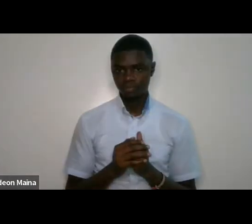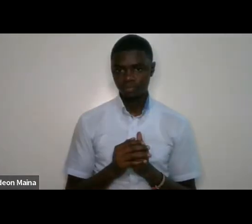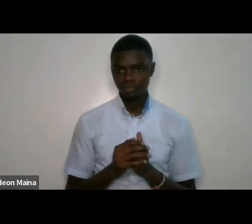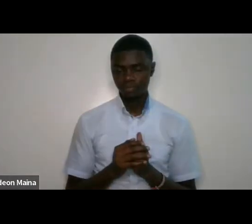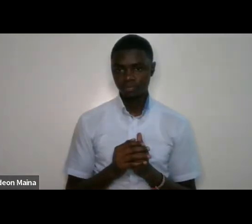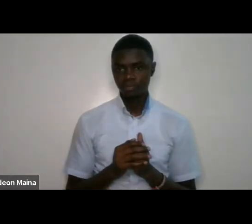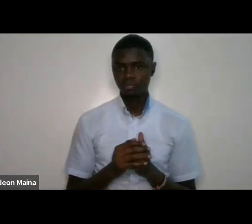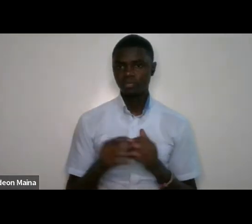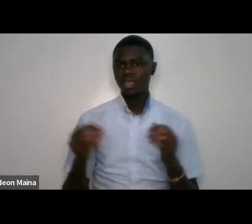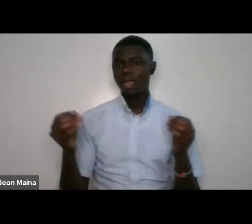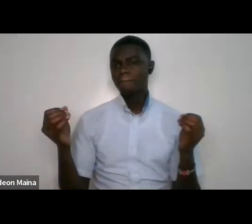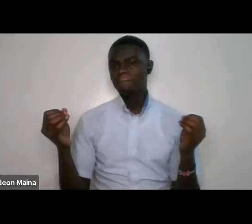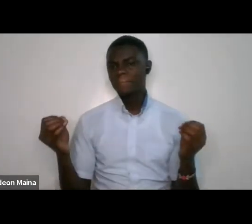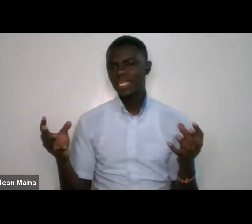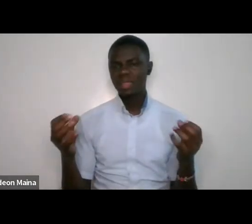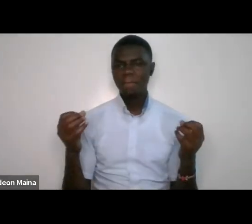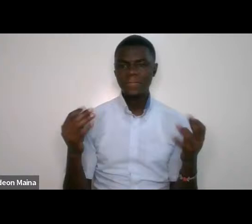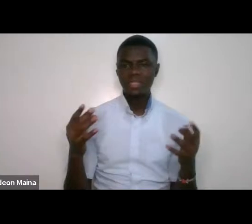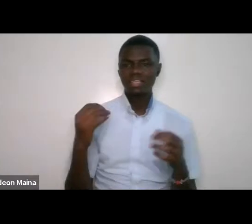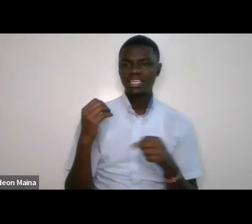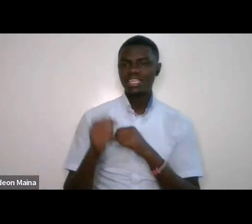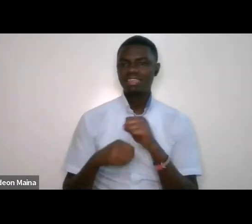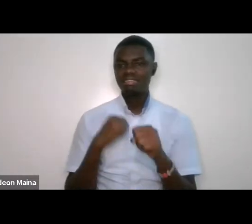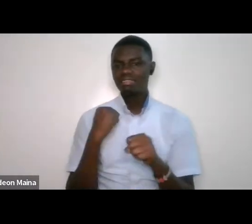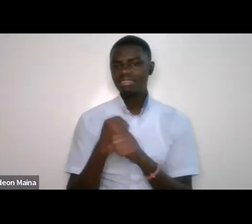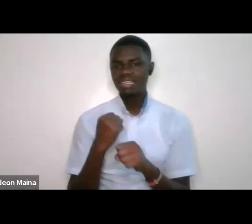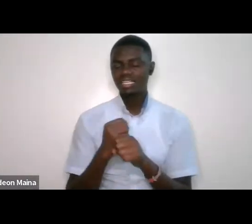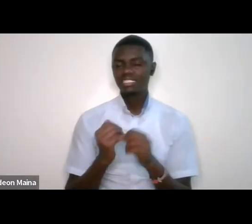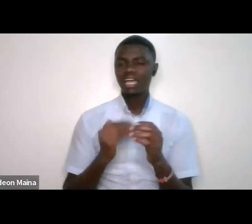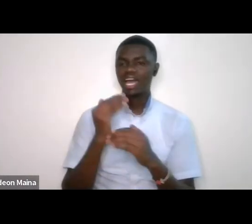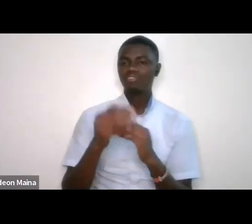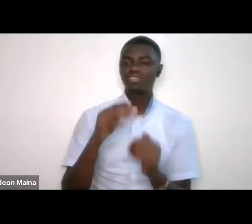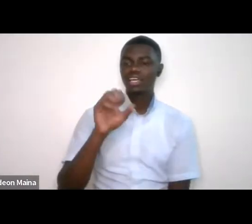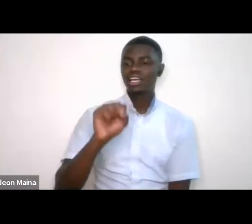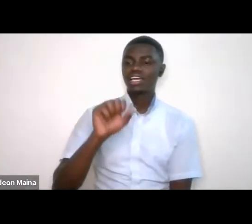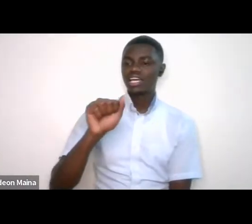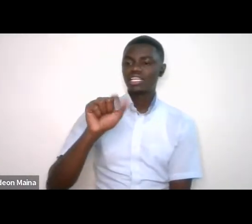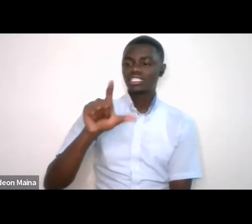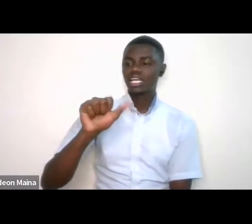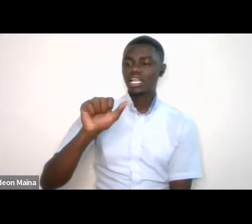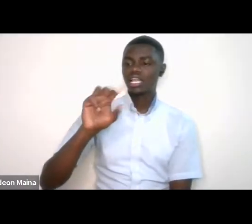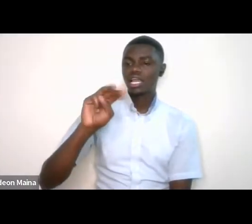so many decades after the Salamanca Statement,